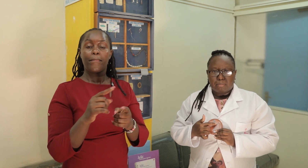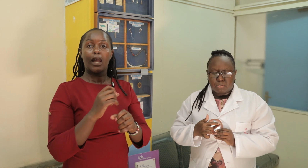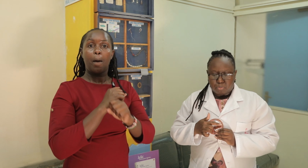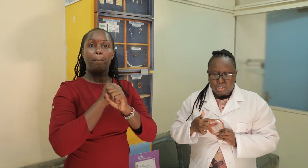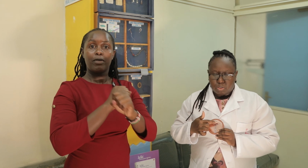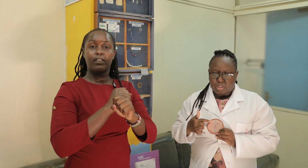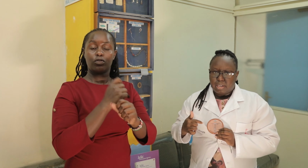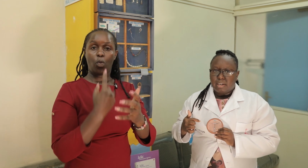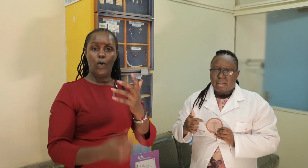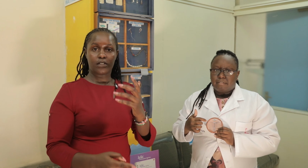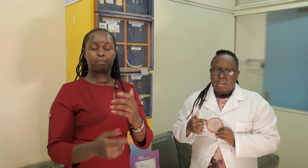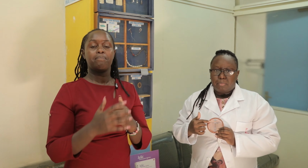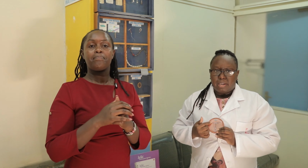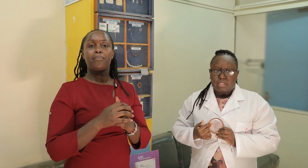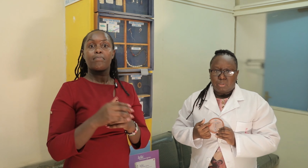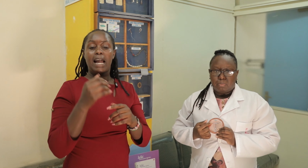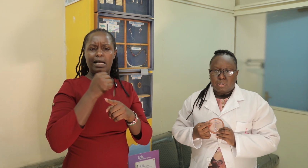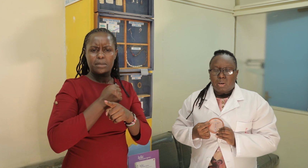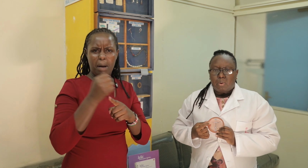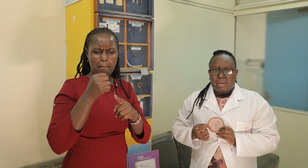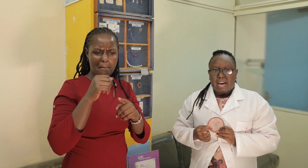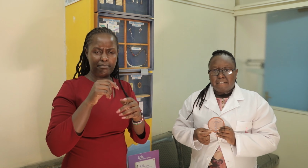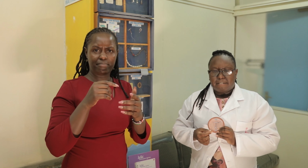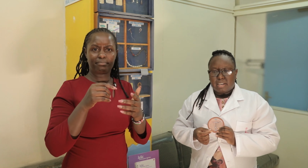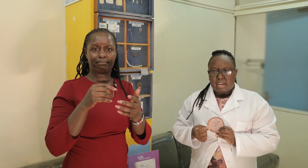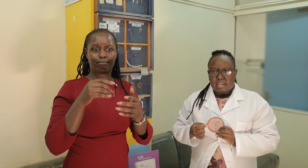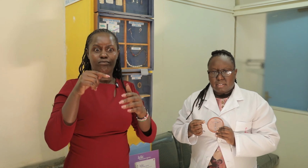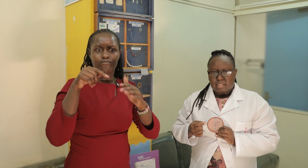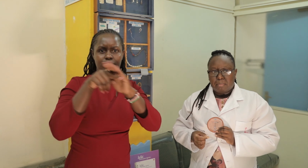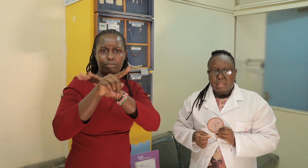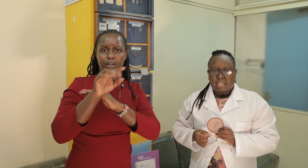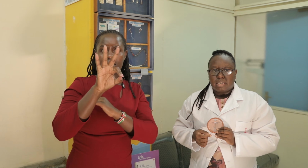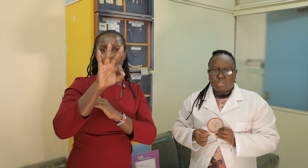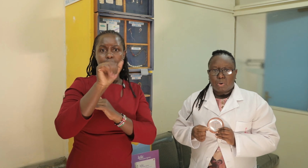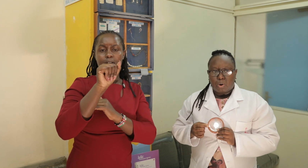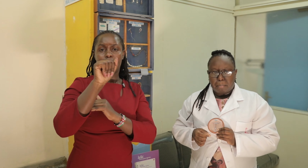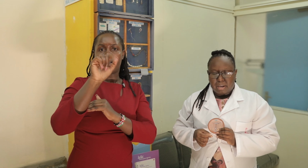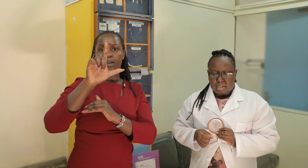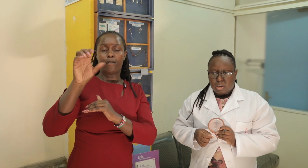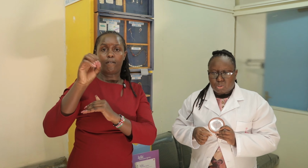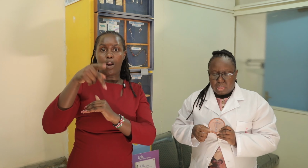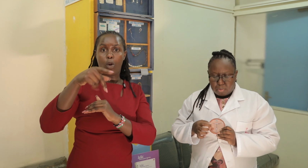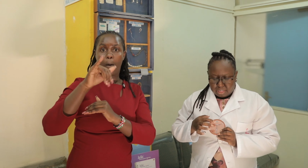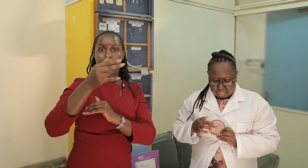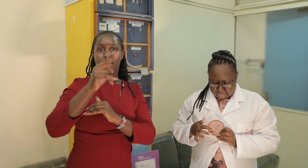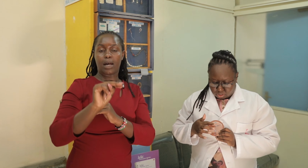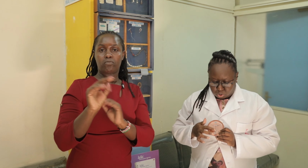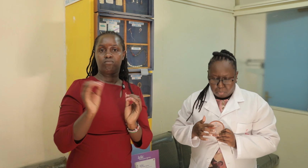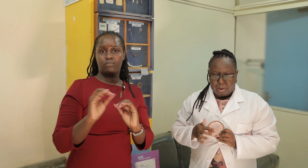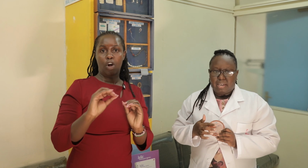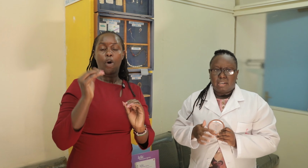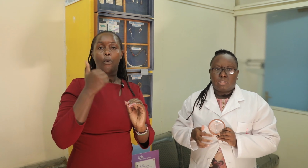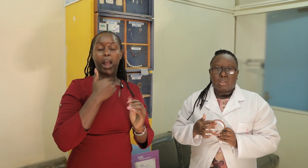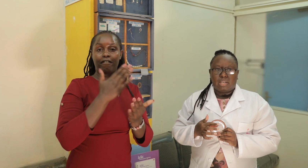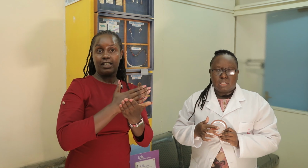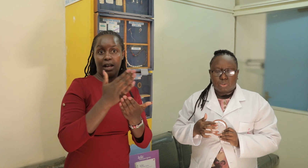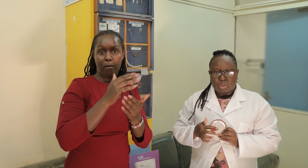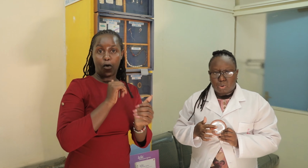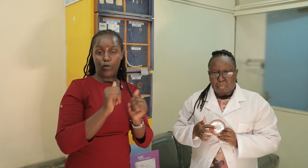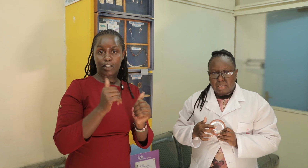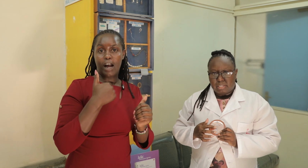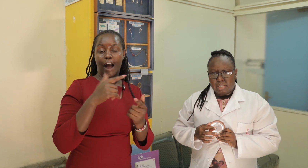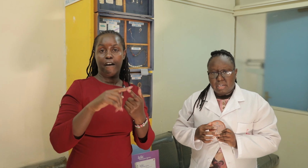the sperms from going to the fallopian tubes. We have some that has no copper. So the one that has copper, like this one